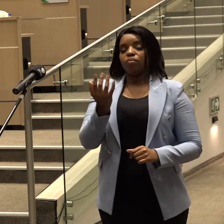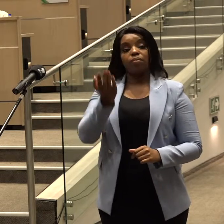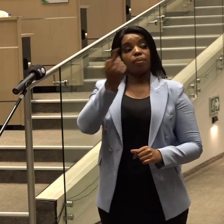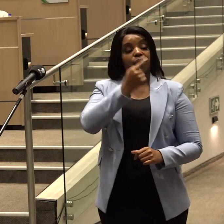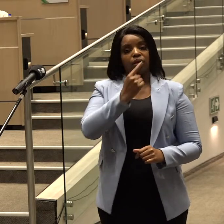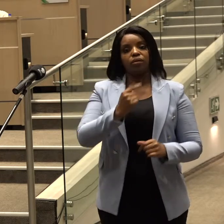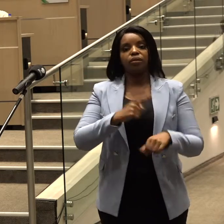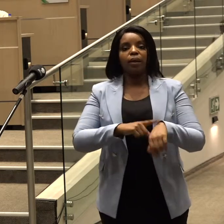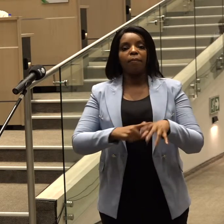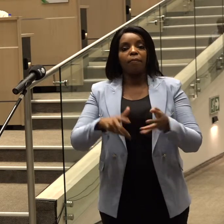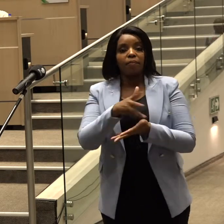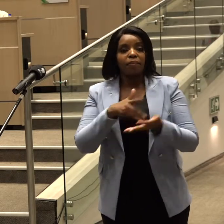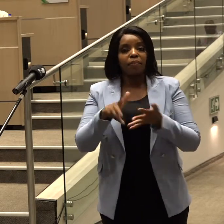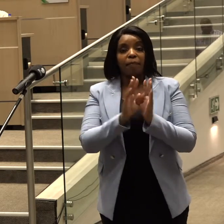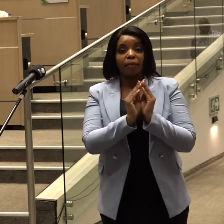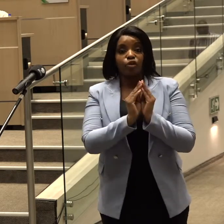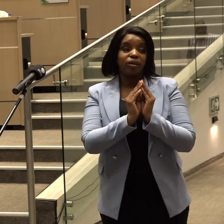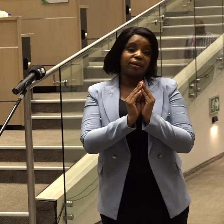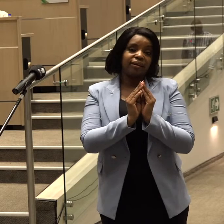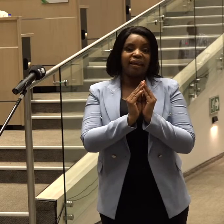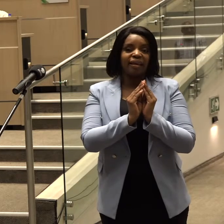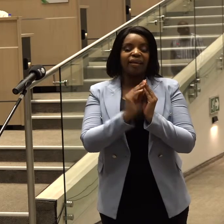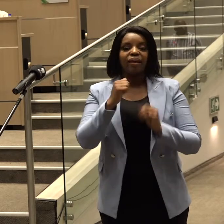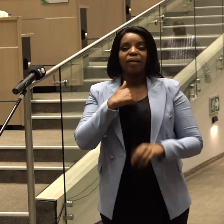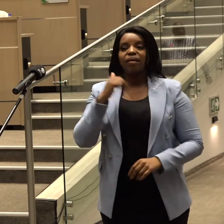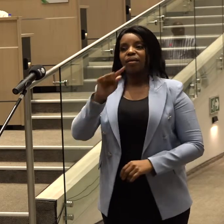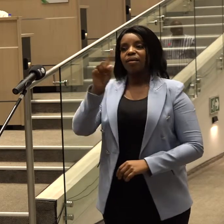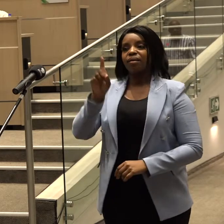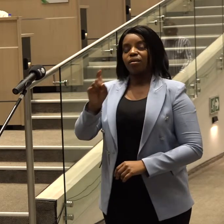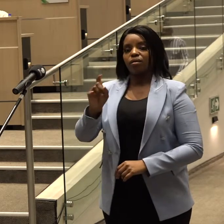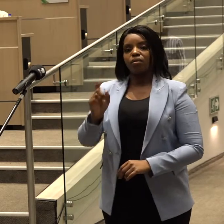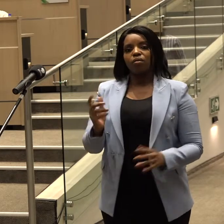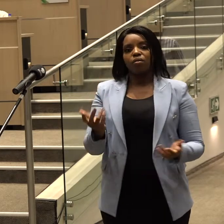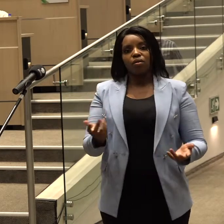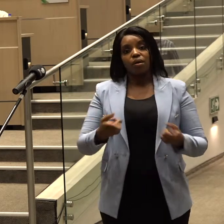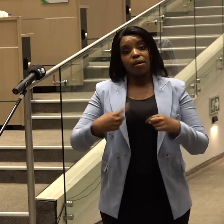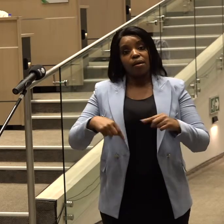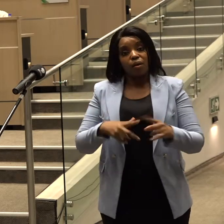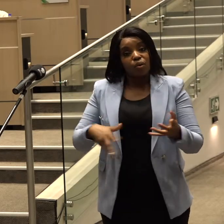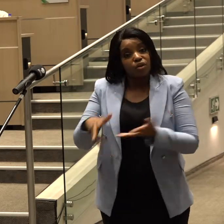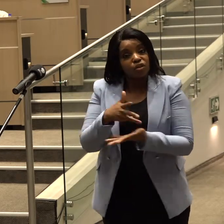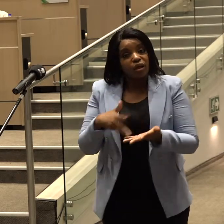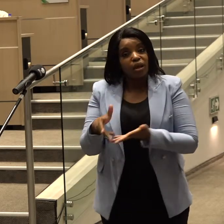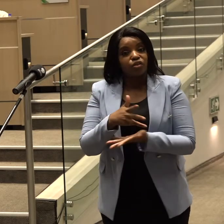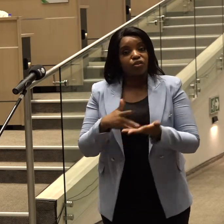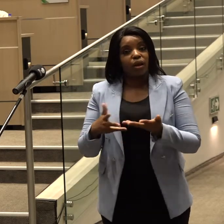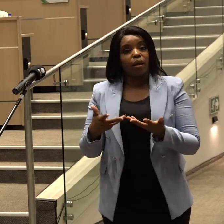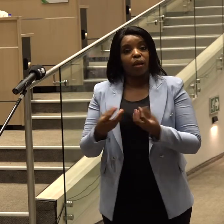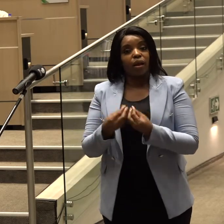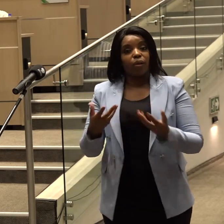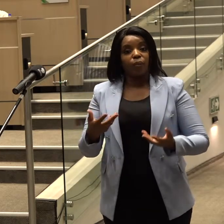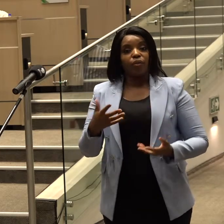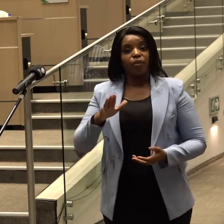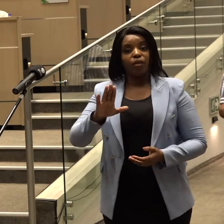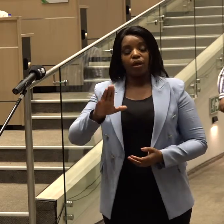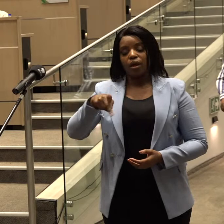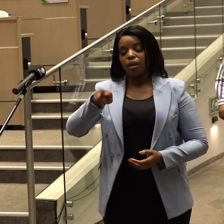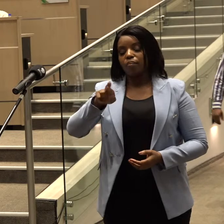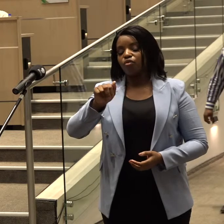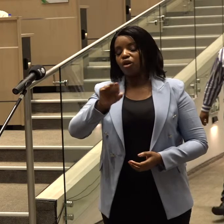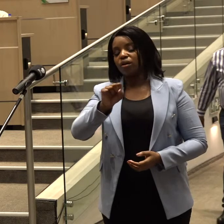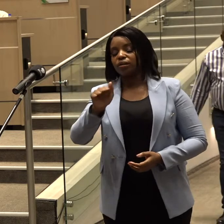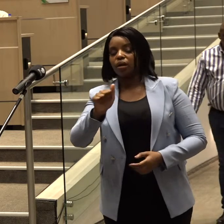a parliament is that how does your bill and our discussion with us in terms of social contact differ exactly